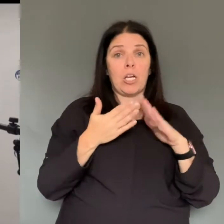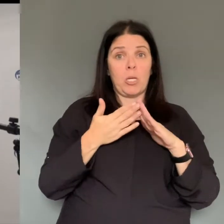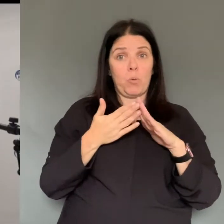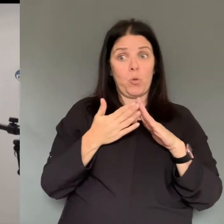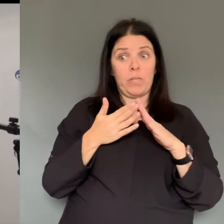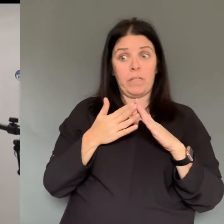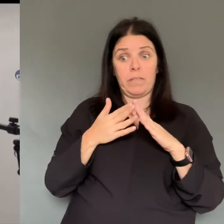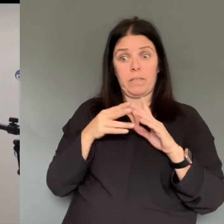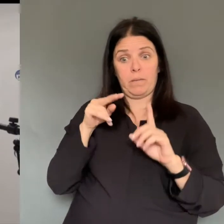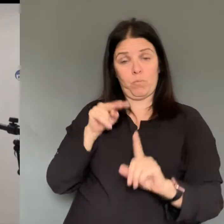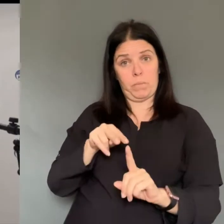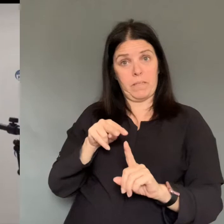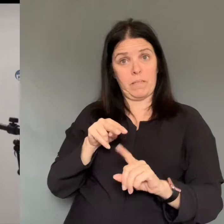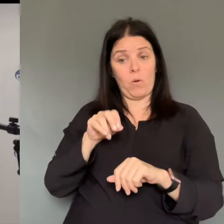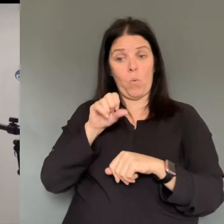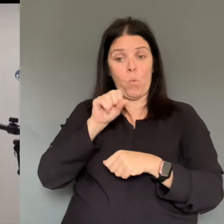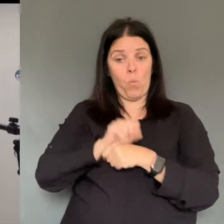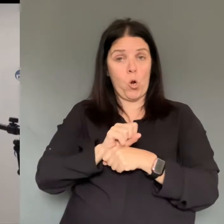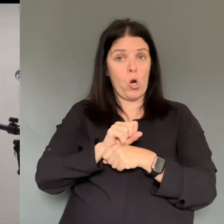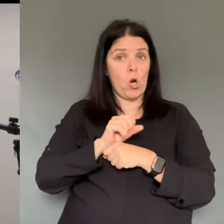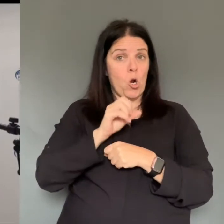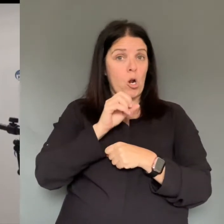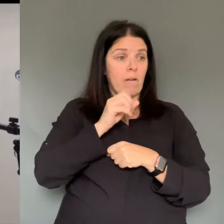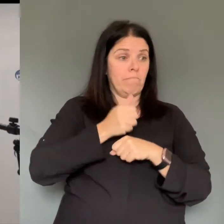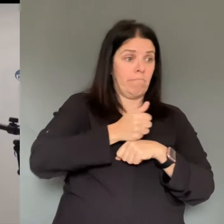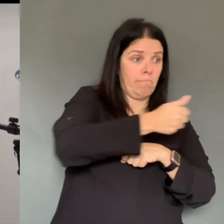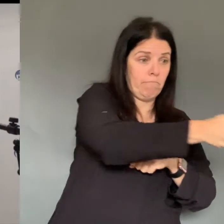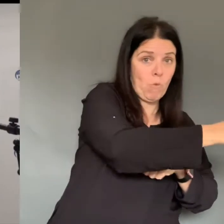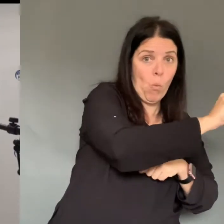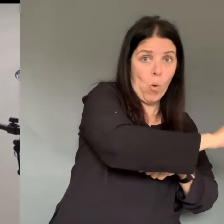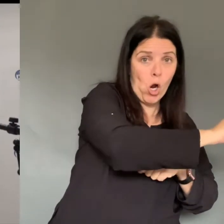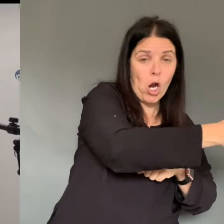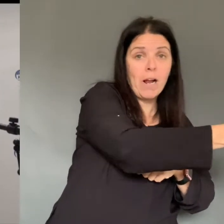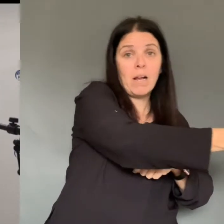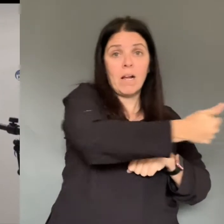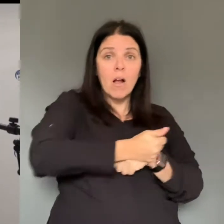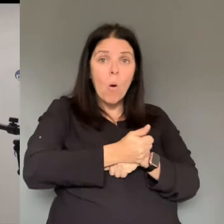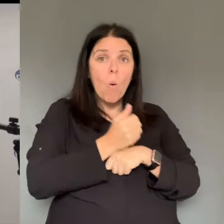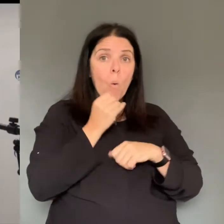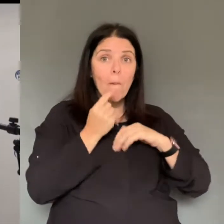cause, and only that way we can get through.